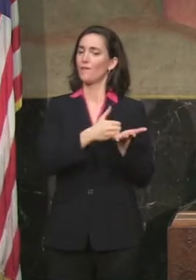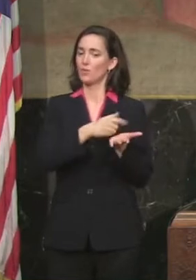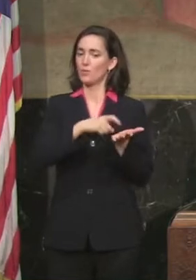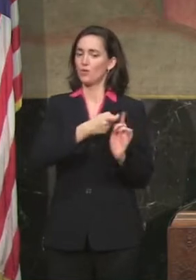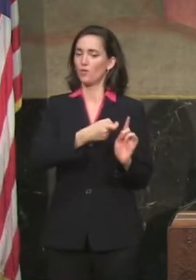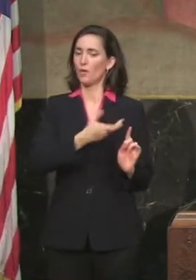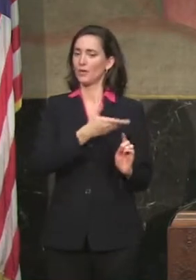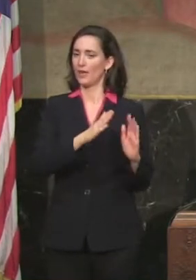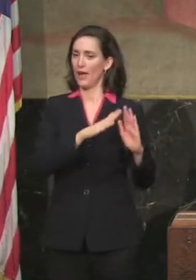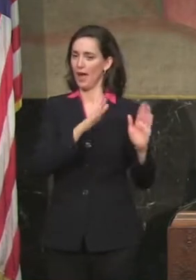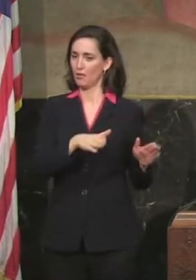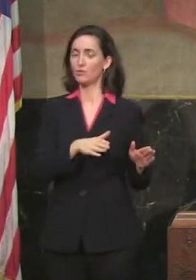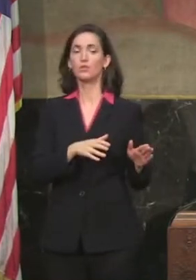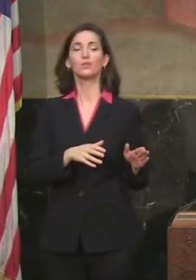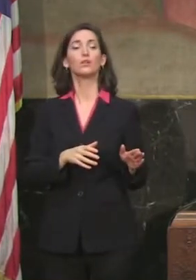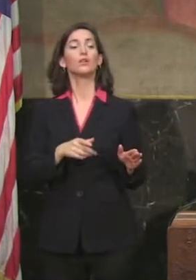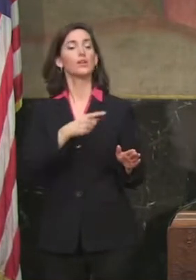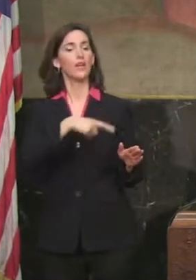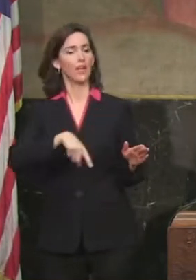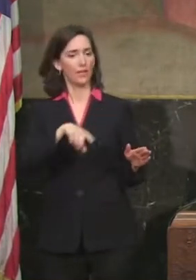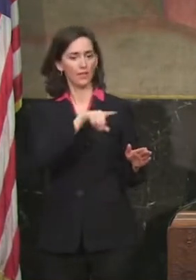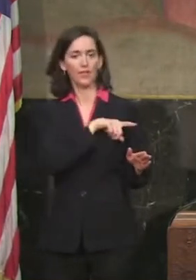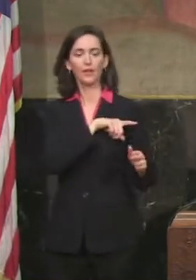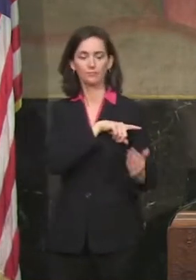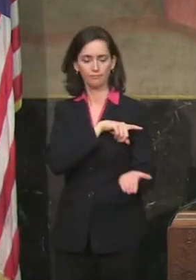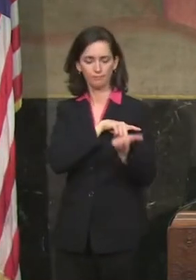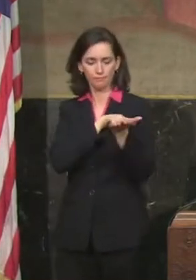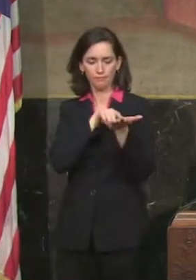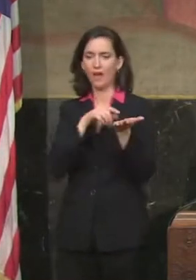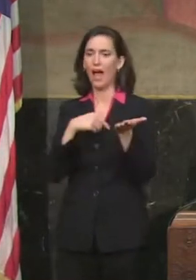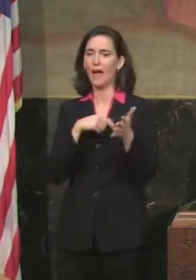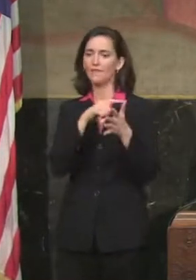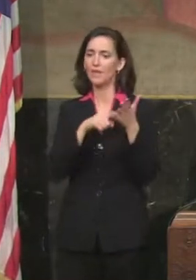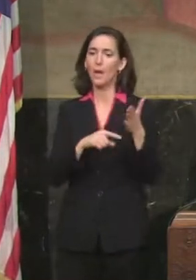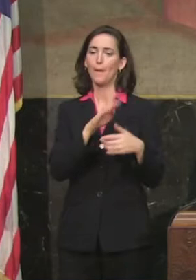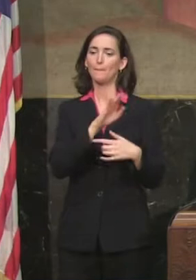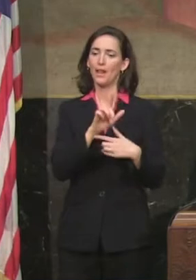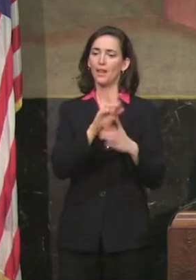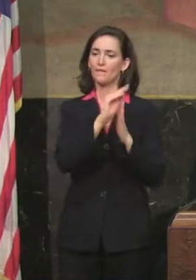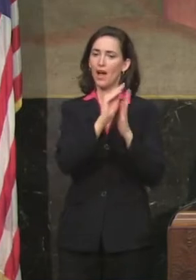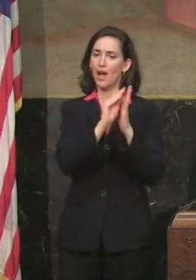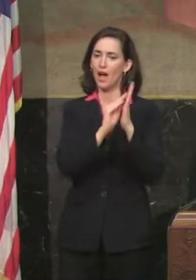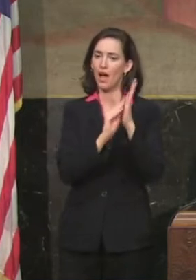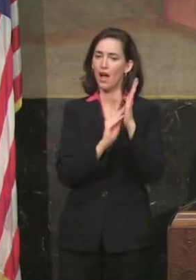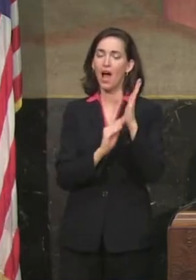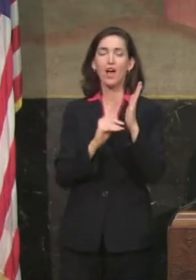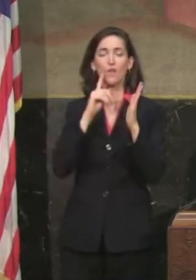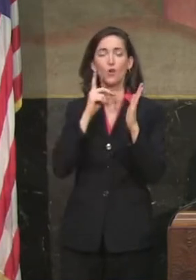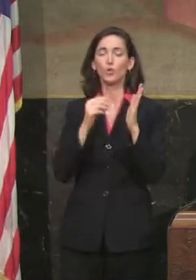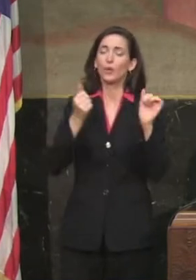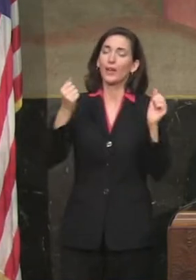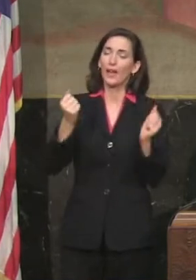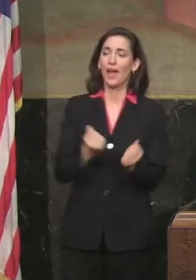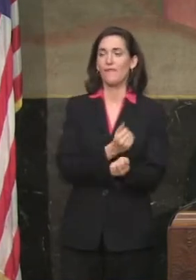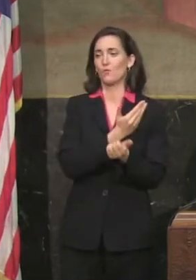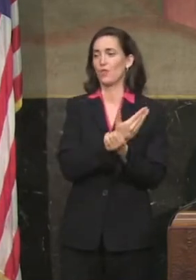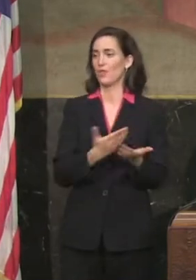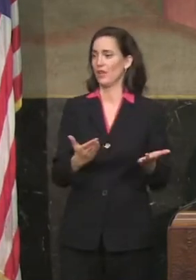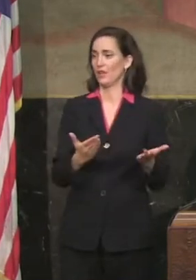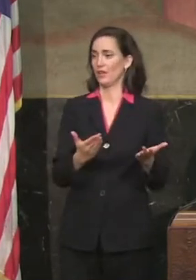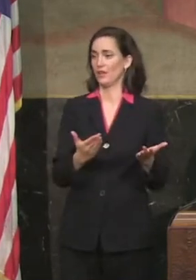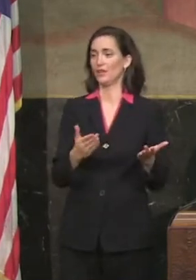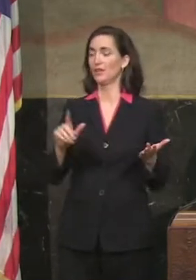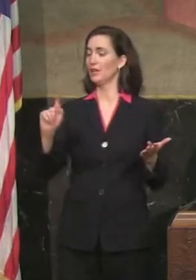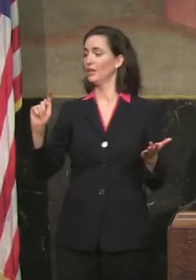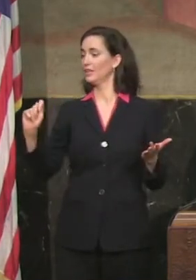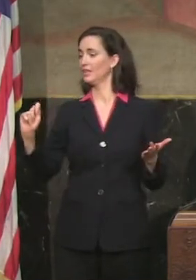originate, had before it bills filed to do every single thing that the task